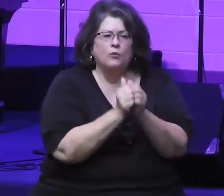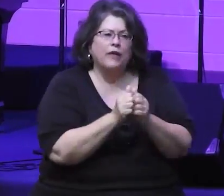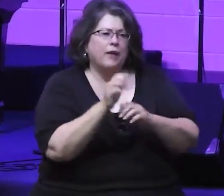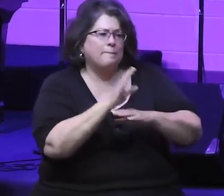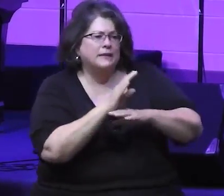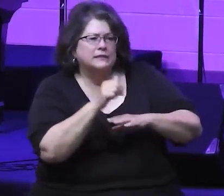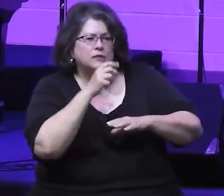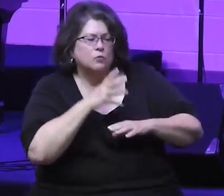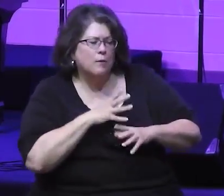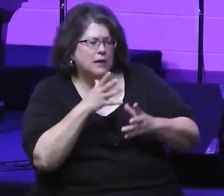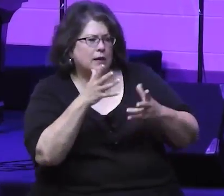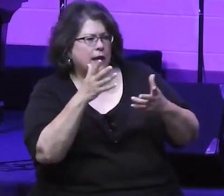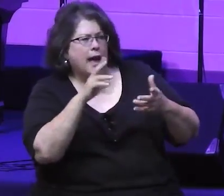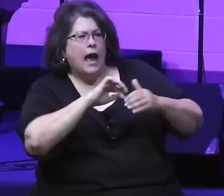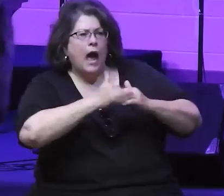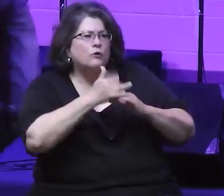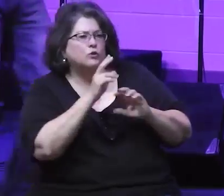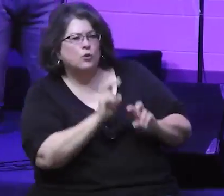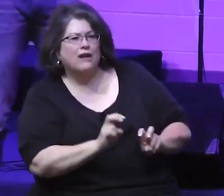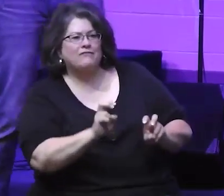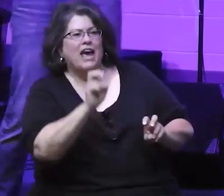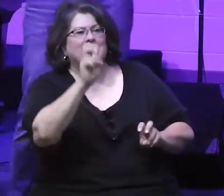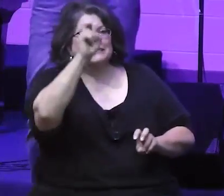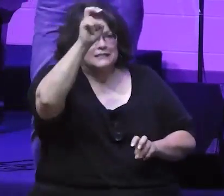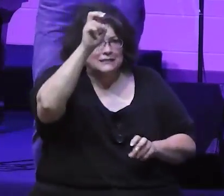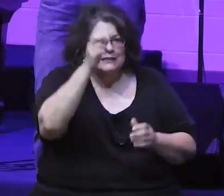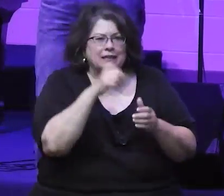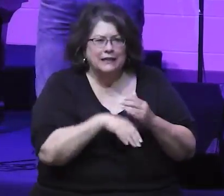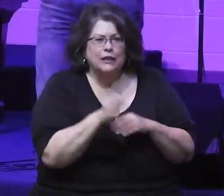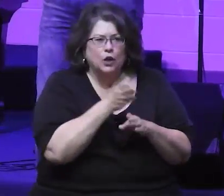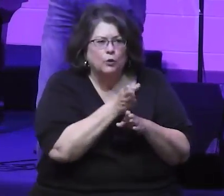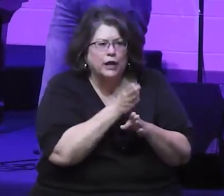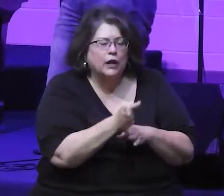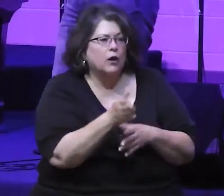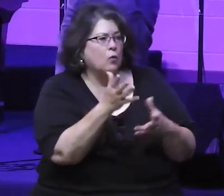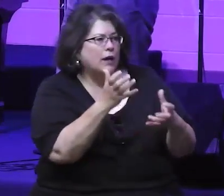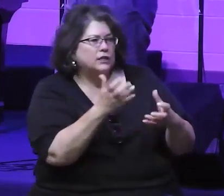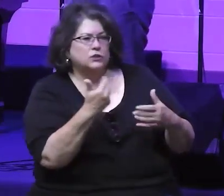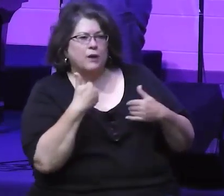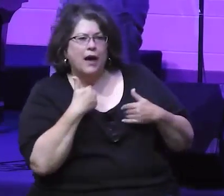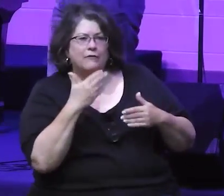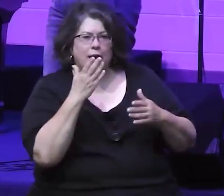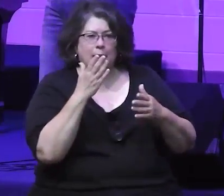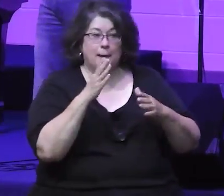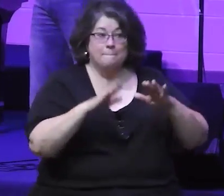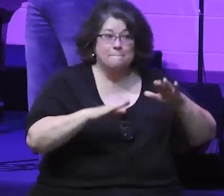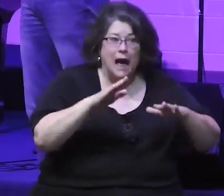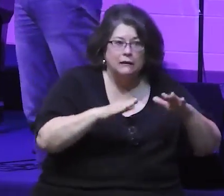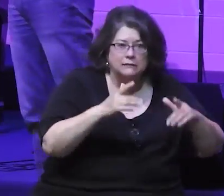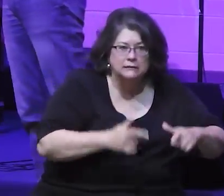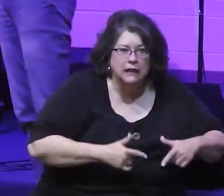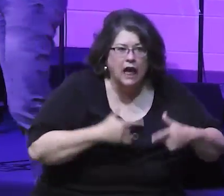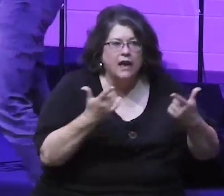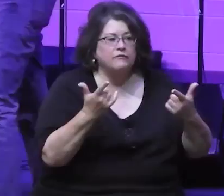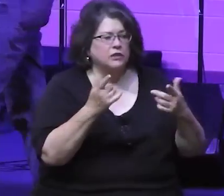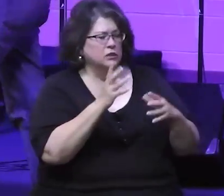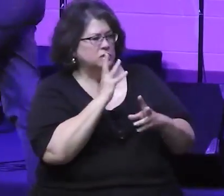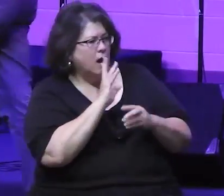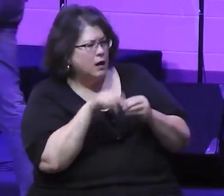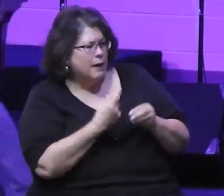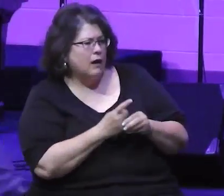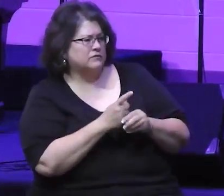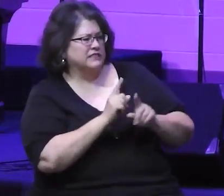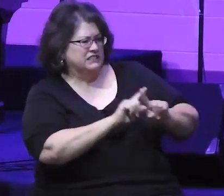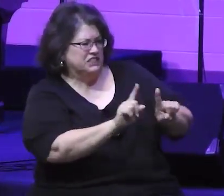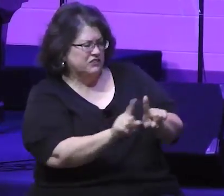about wanting to advance in the career ranks, and we're going to talk about wanting her to have a balanced or an integrated life, we're going to talk about a number of different dimensions about